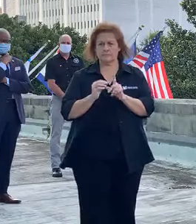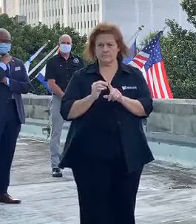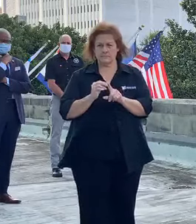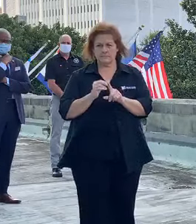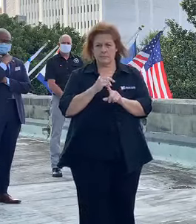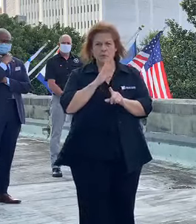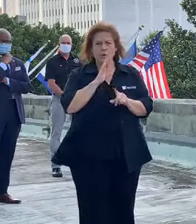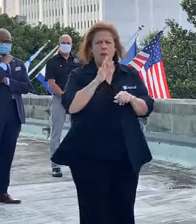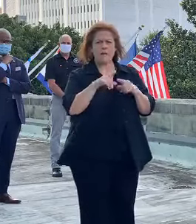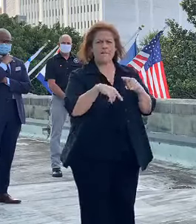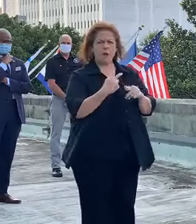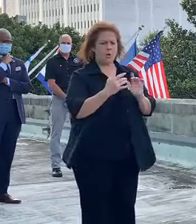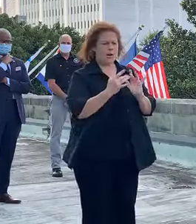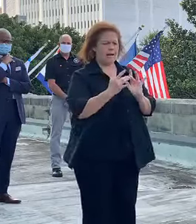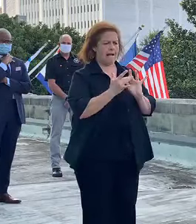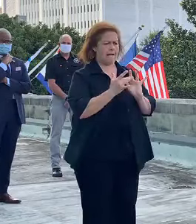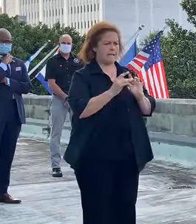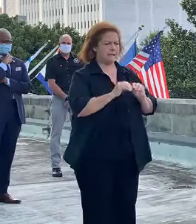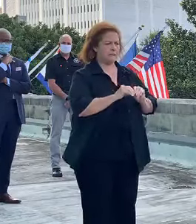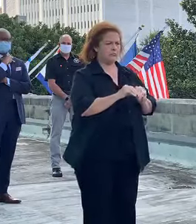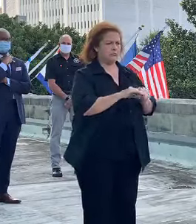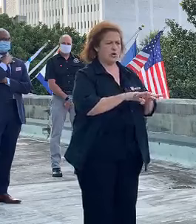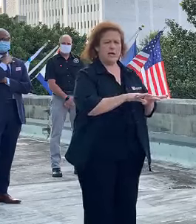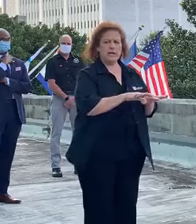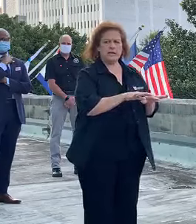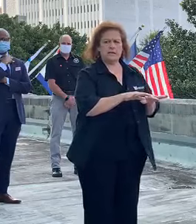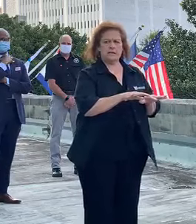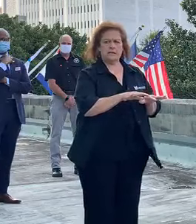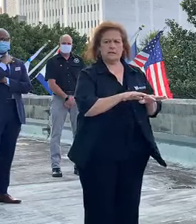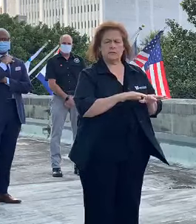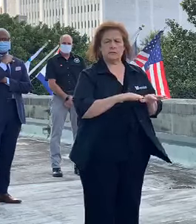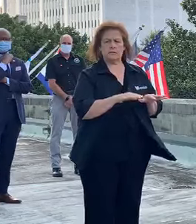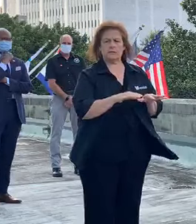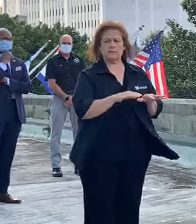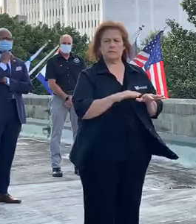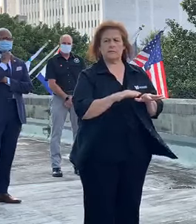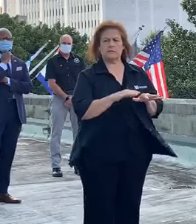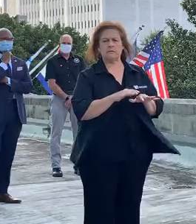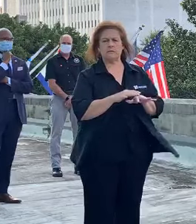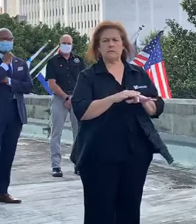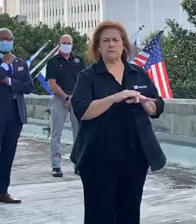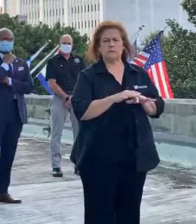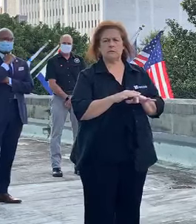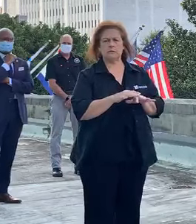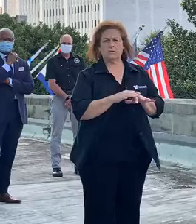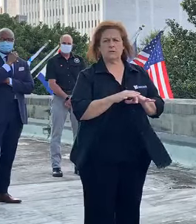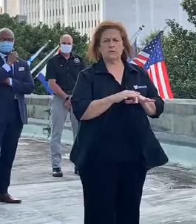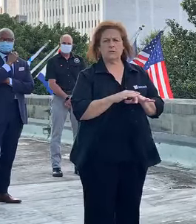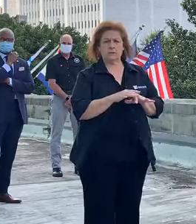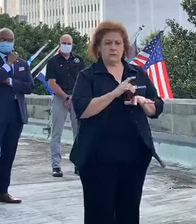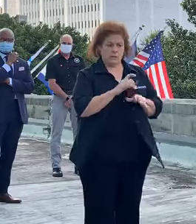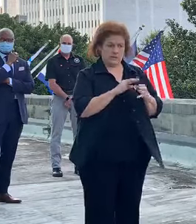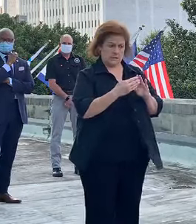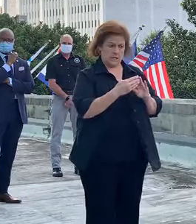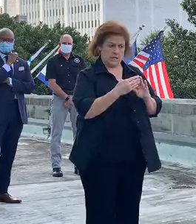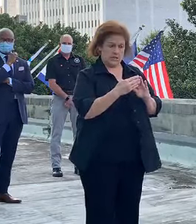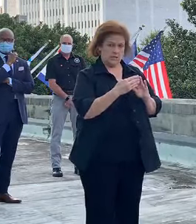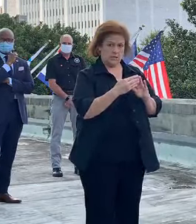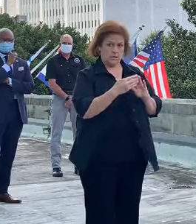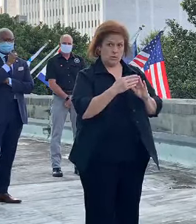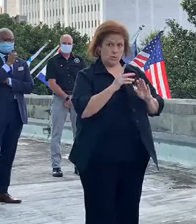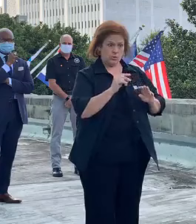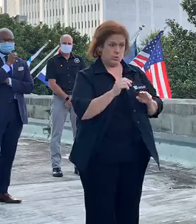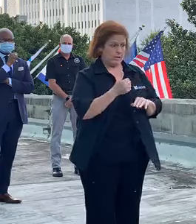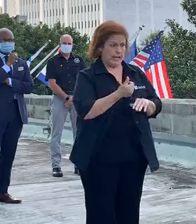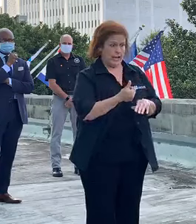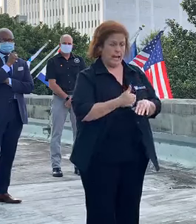About contact tracing. Hmm? Can you hear me through this? Okay. Yeah, you do good. Is the city doing any contact tracing